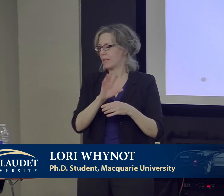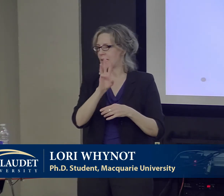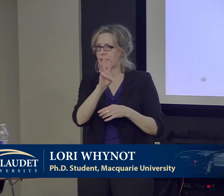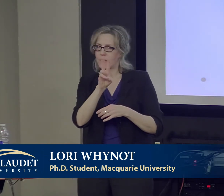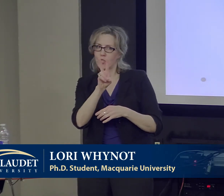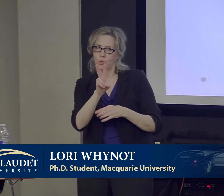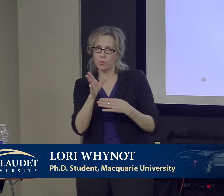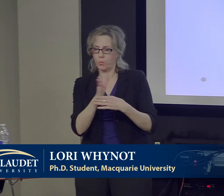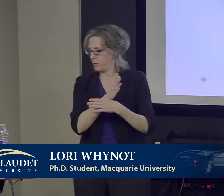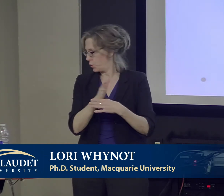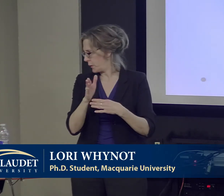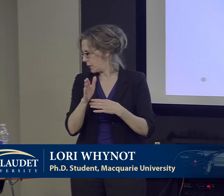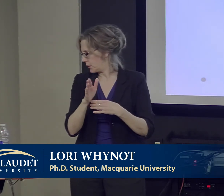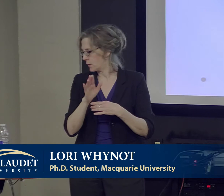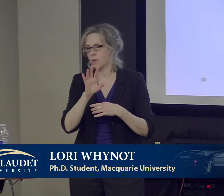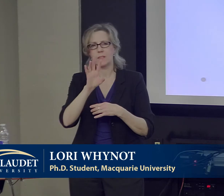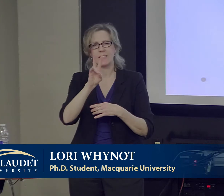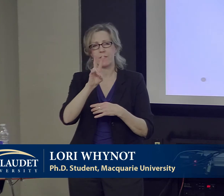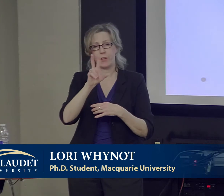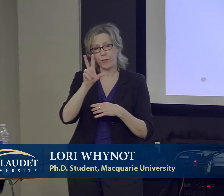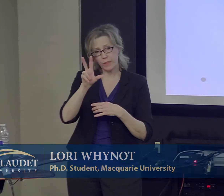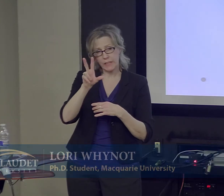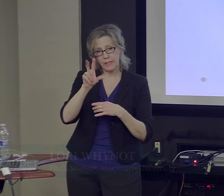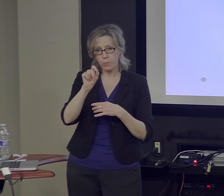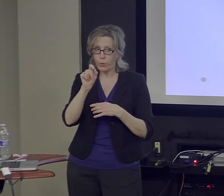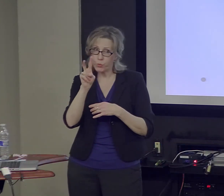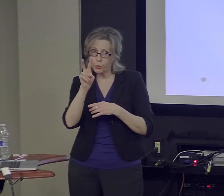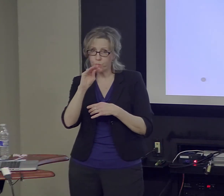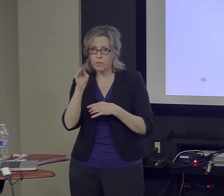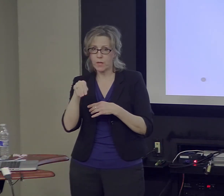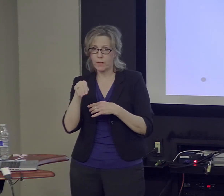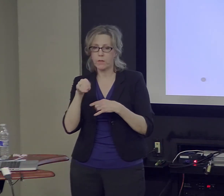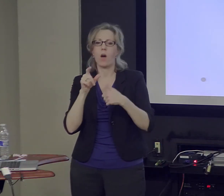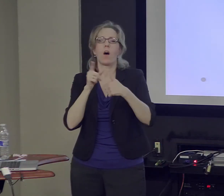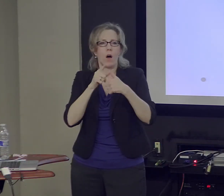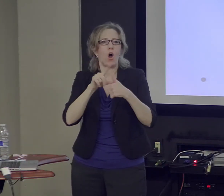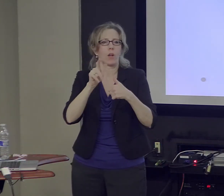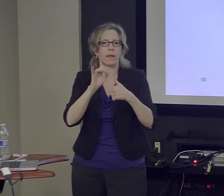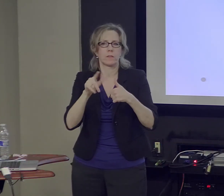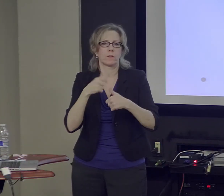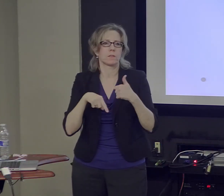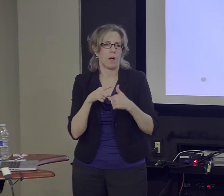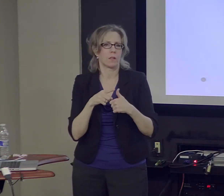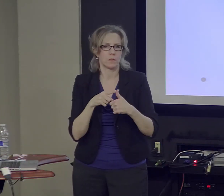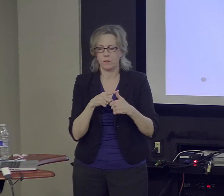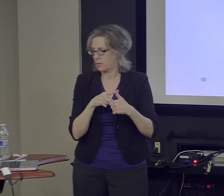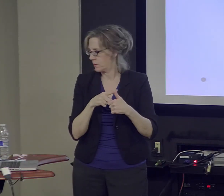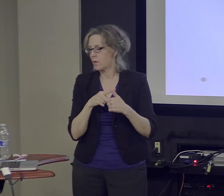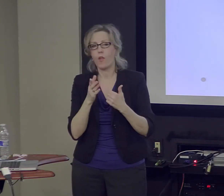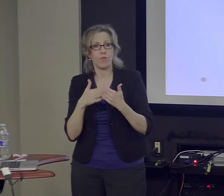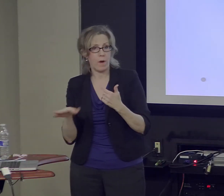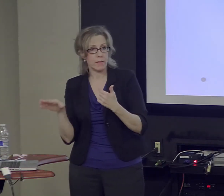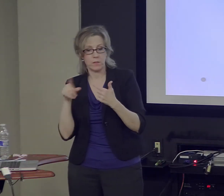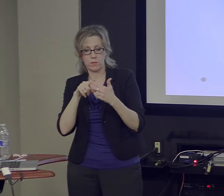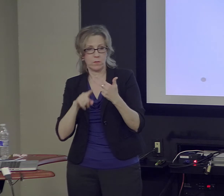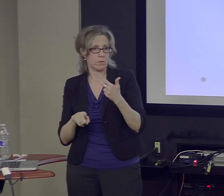that approximately 62% to 73.2% are core